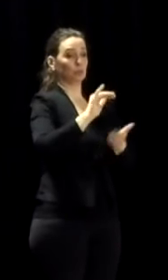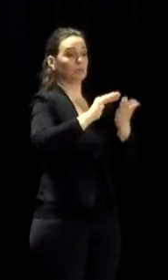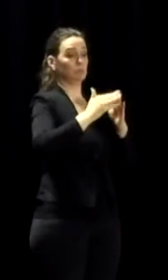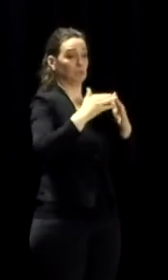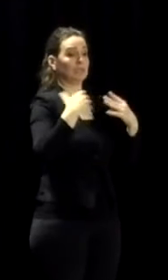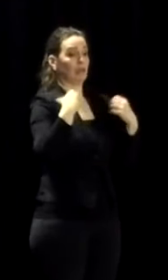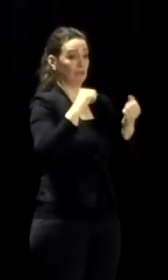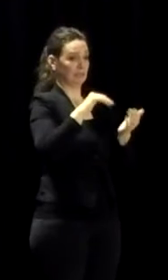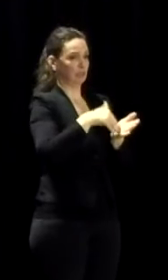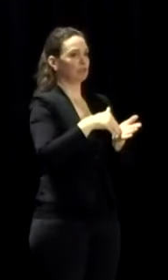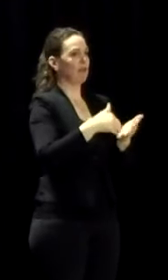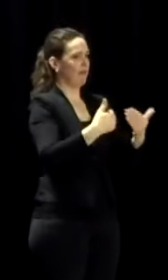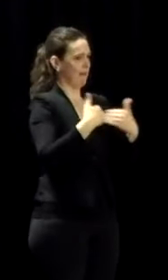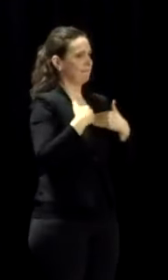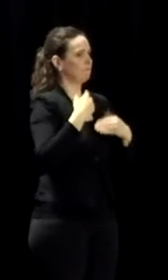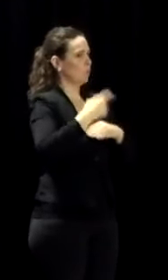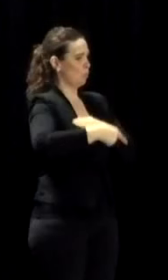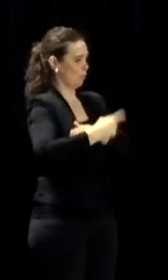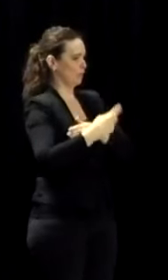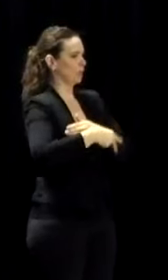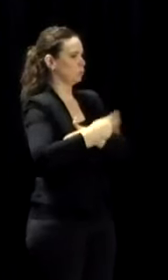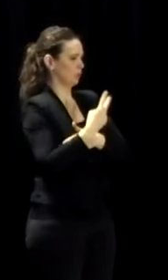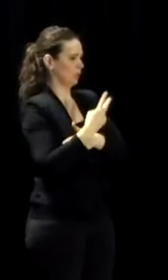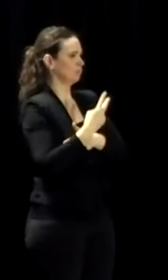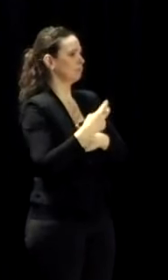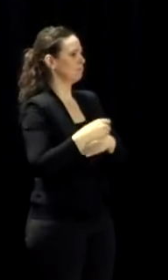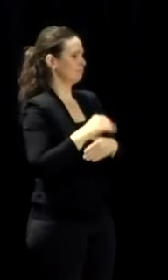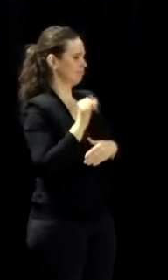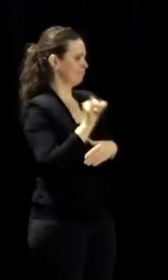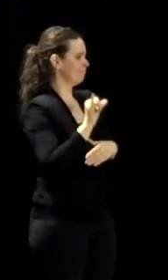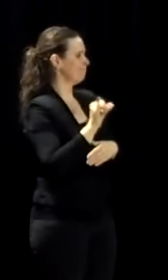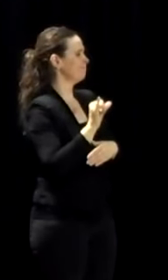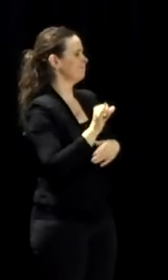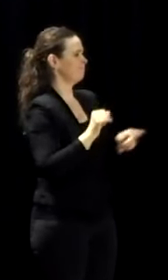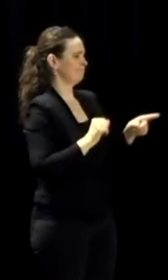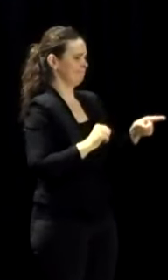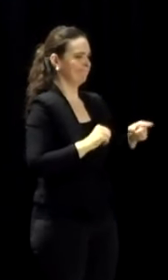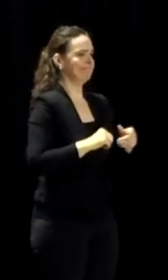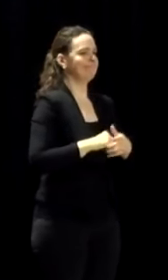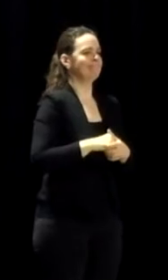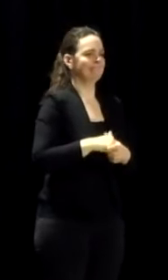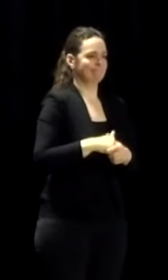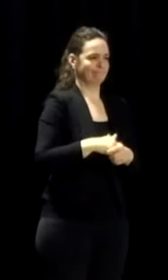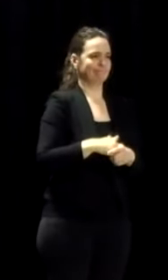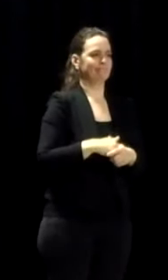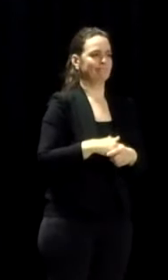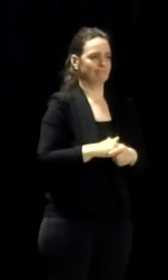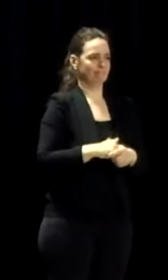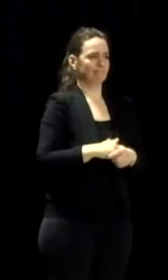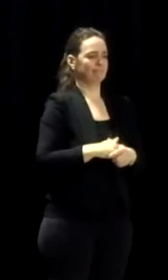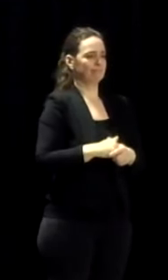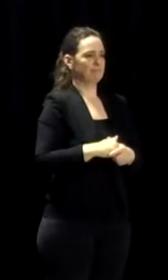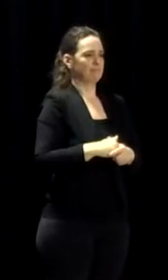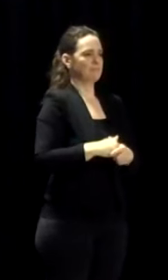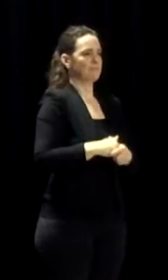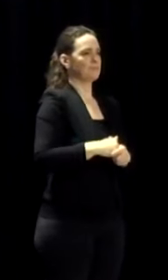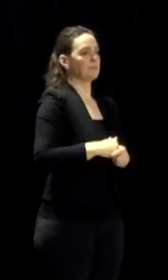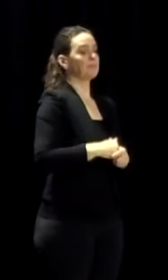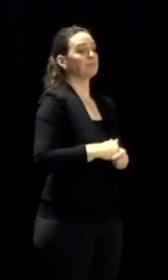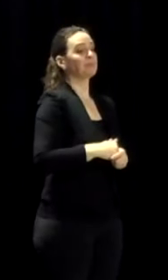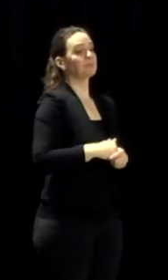helping keep that staffed up, keep the materials staffed up. We've also been in constant communication